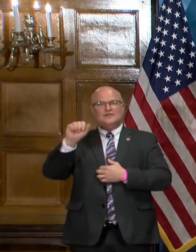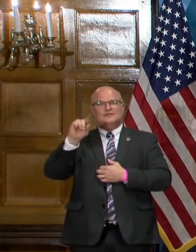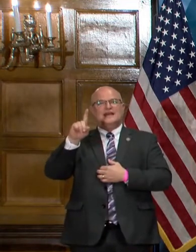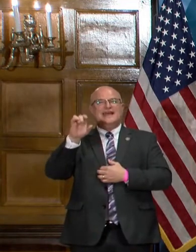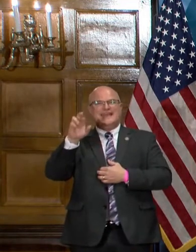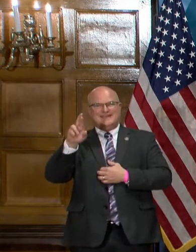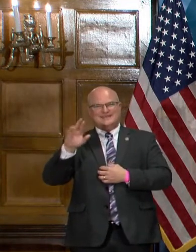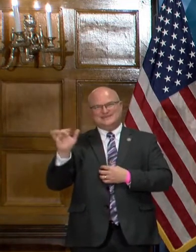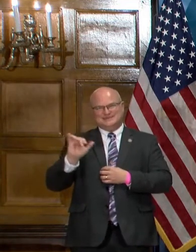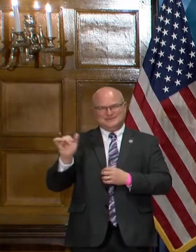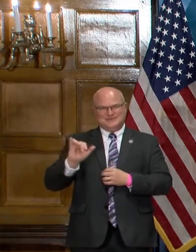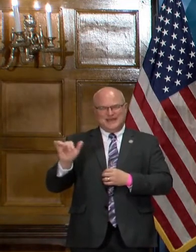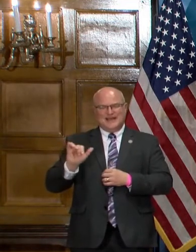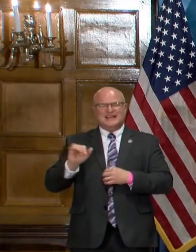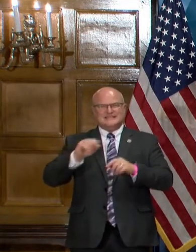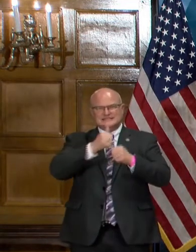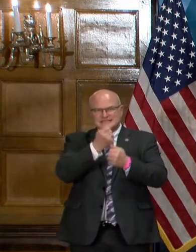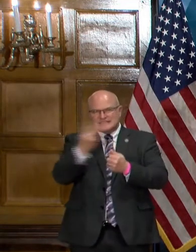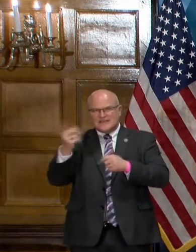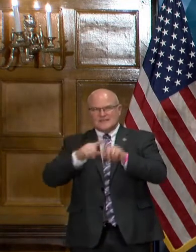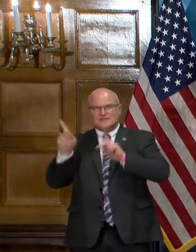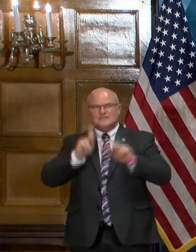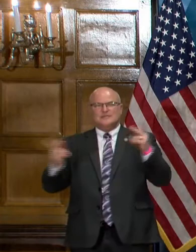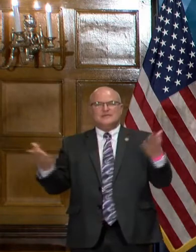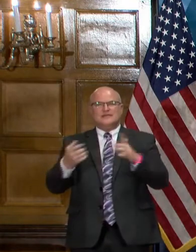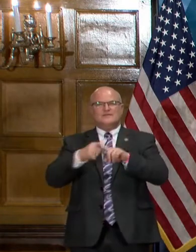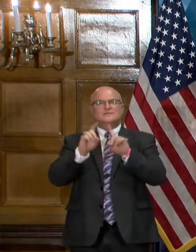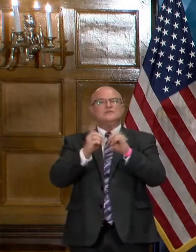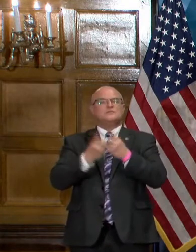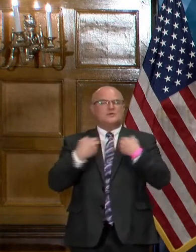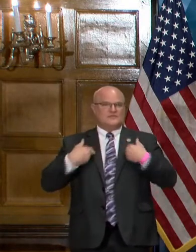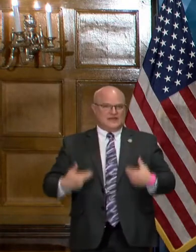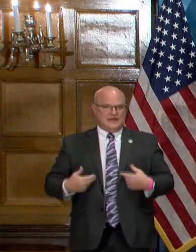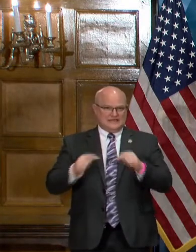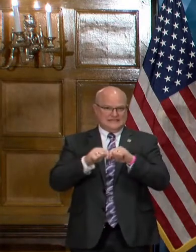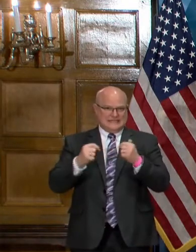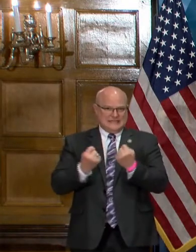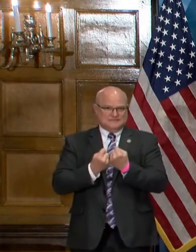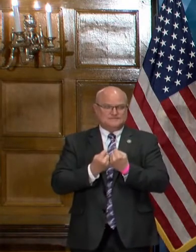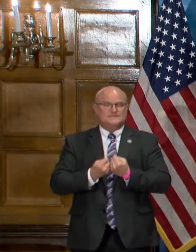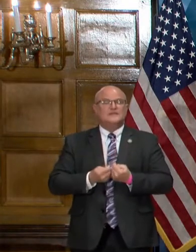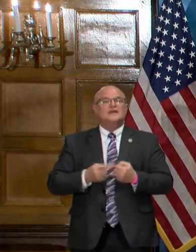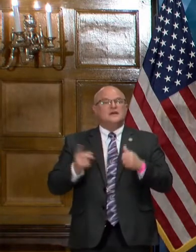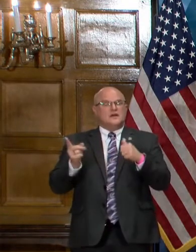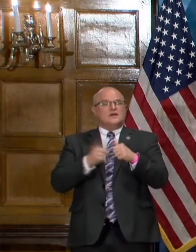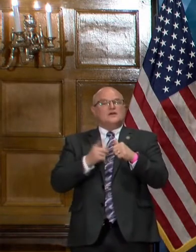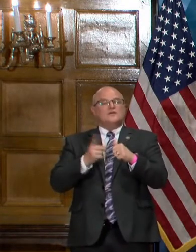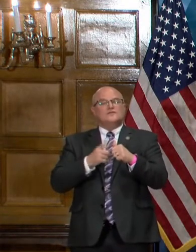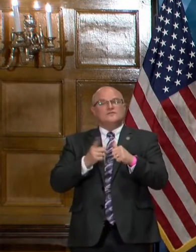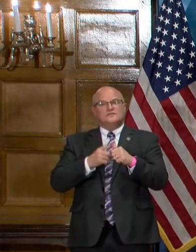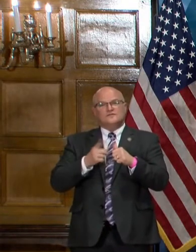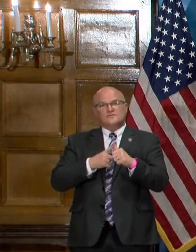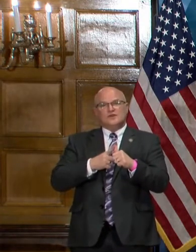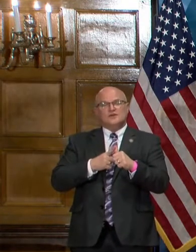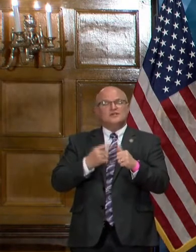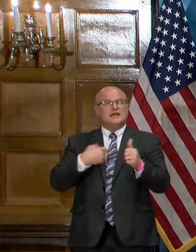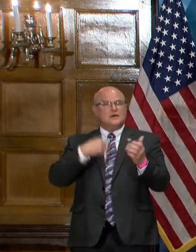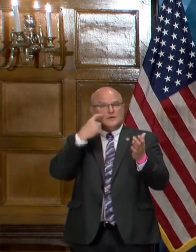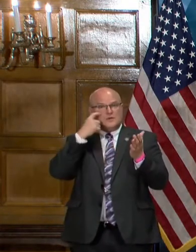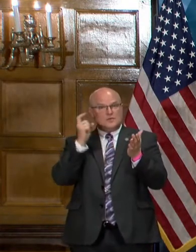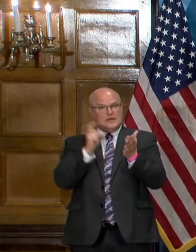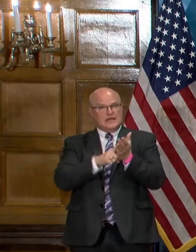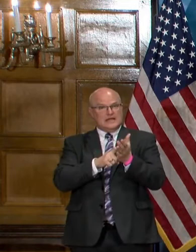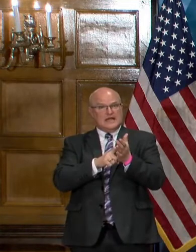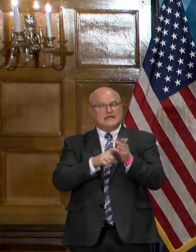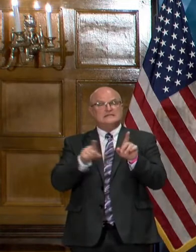Ader as well, and a number of others from our Department of Health team. Let me first just recognize,